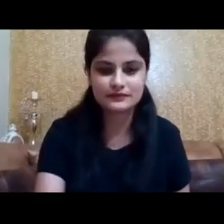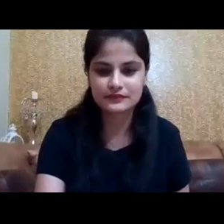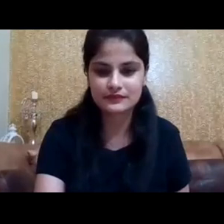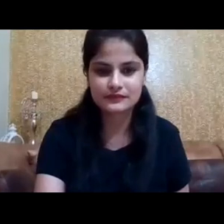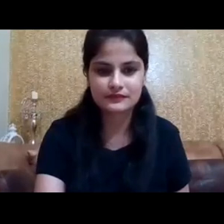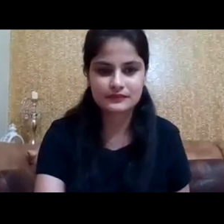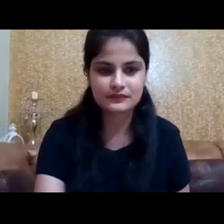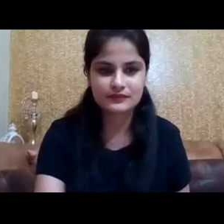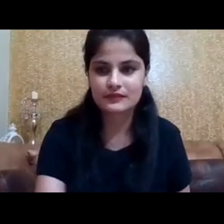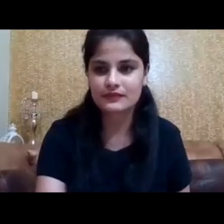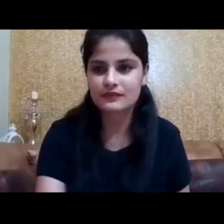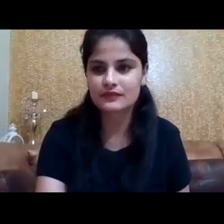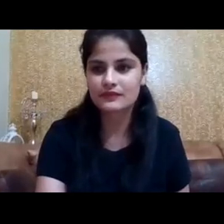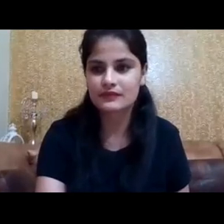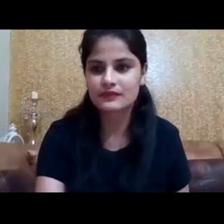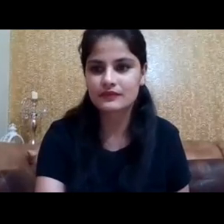ahead.